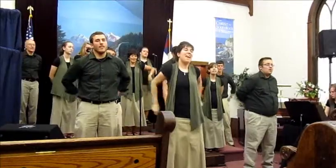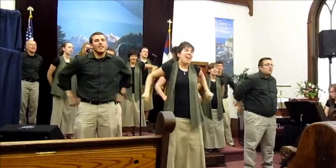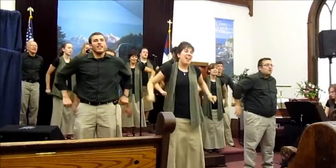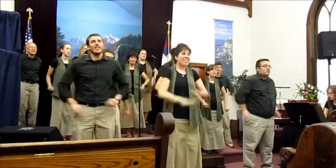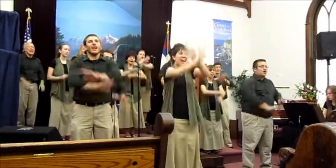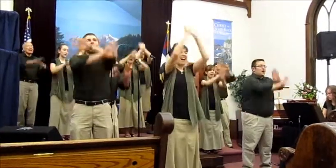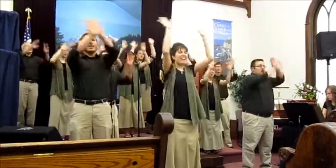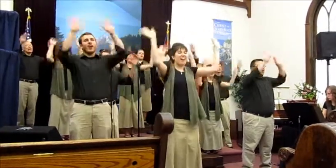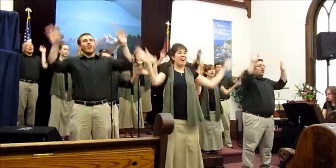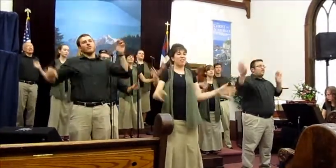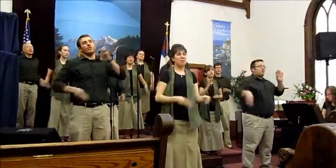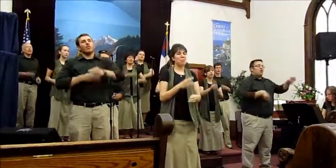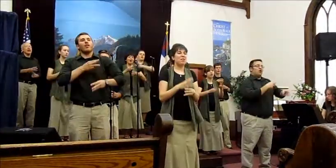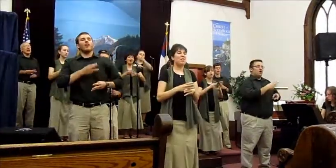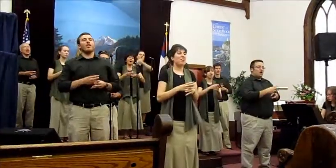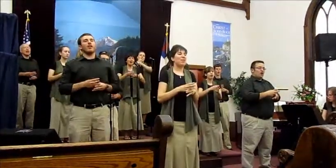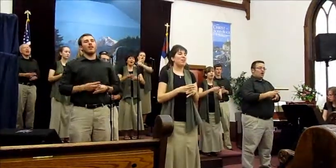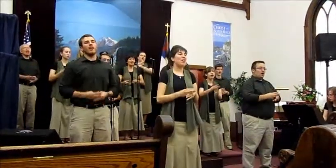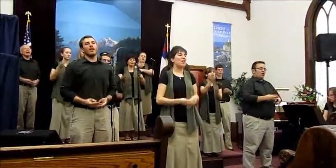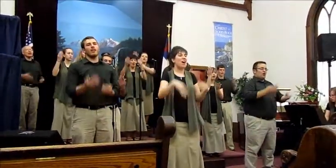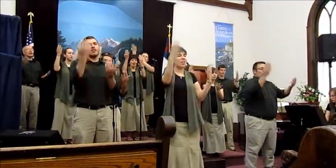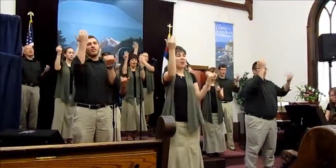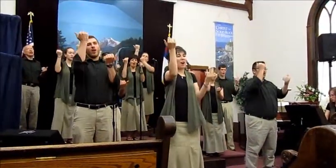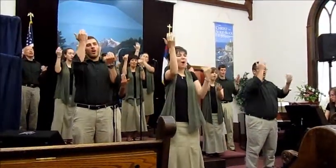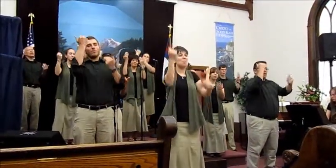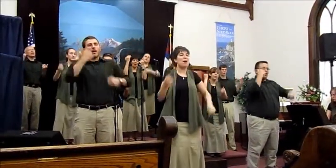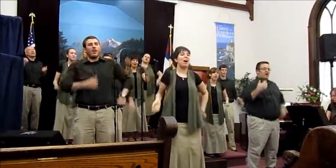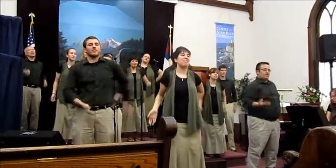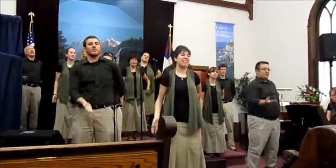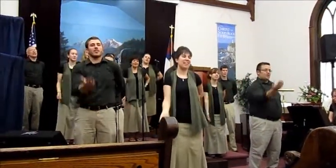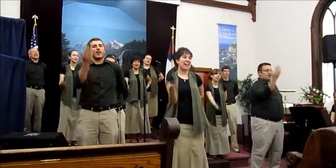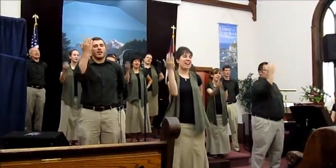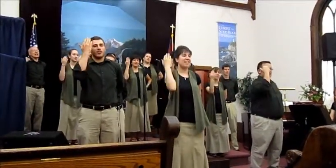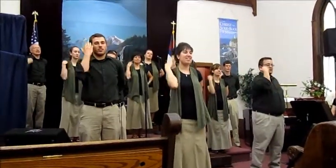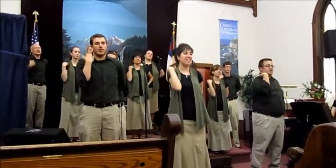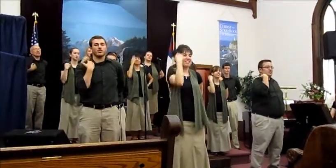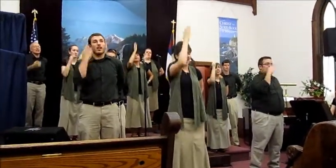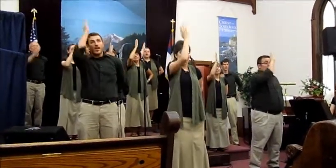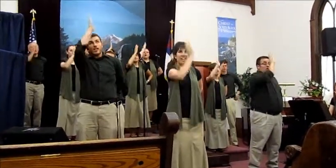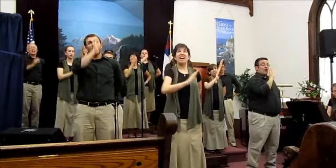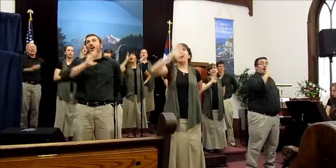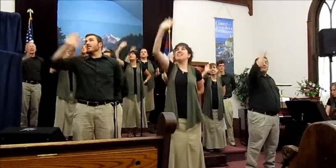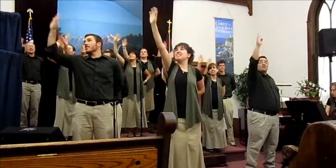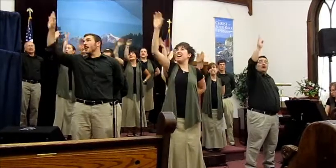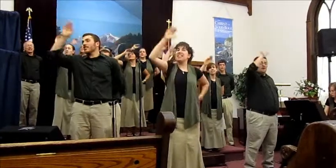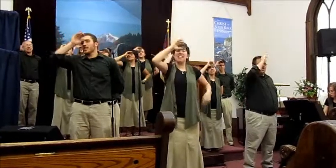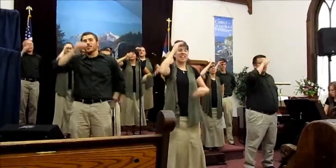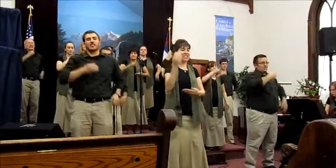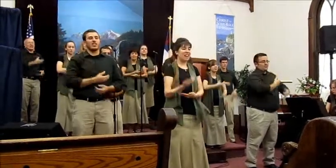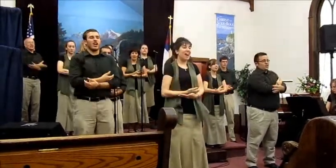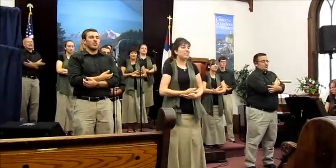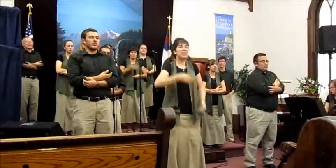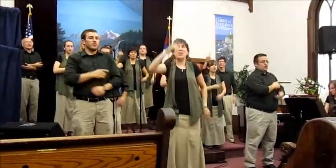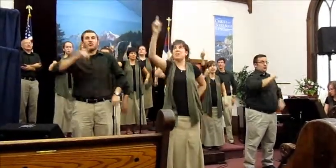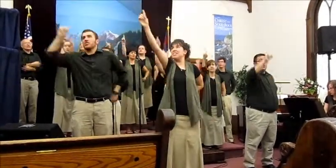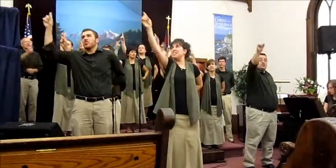Light of the world, hope of the ages, God sent His Son to the